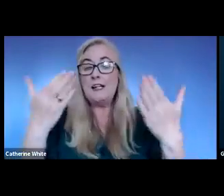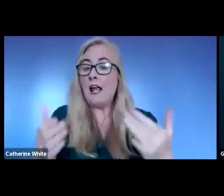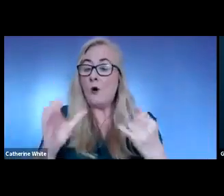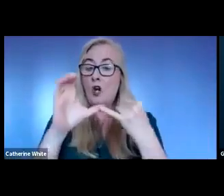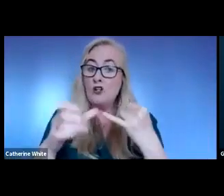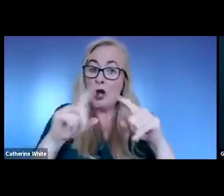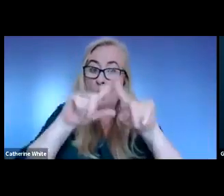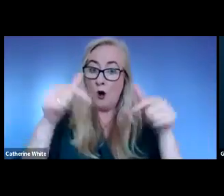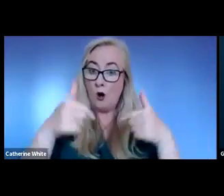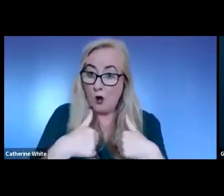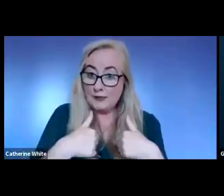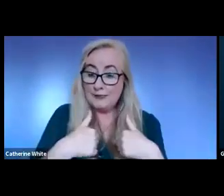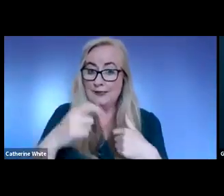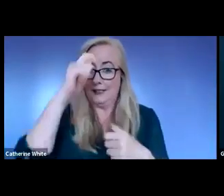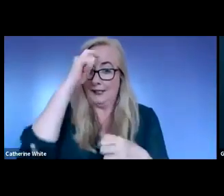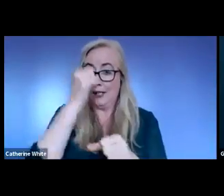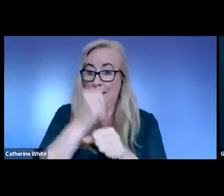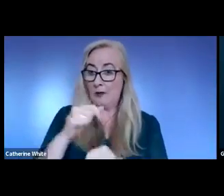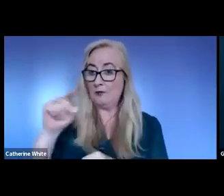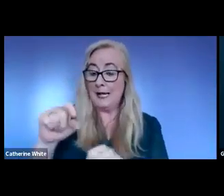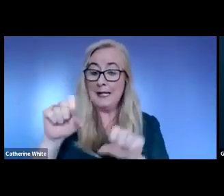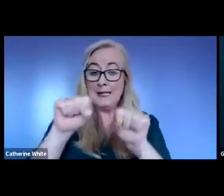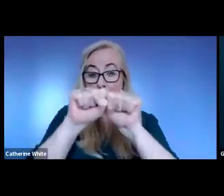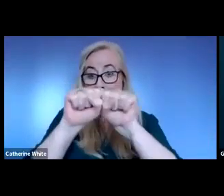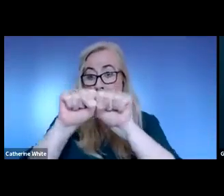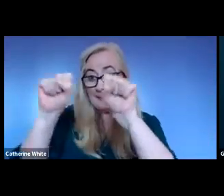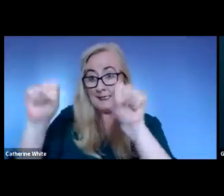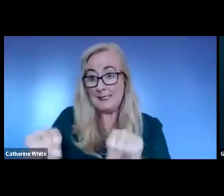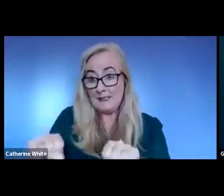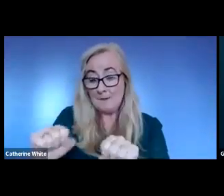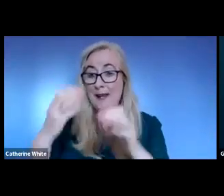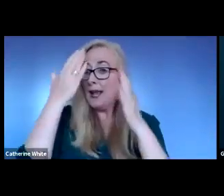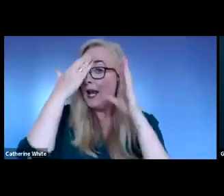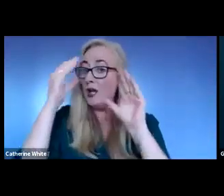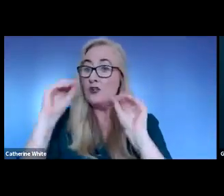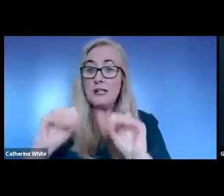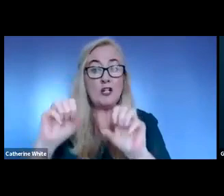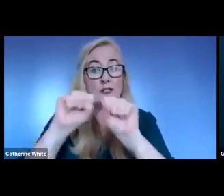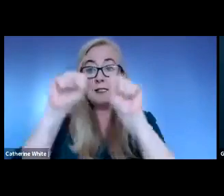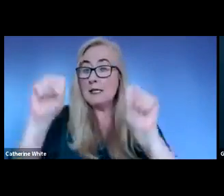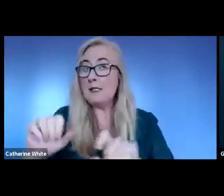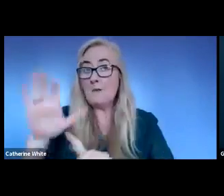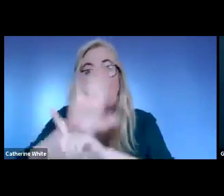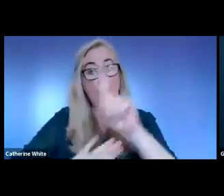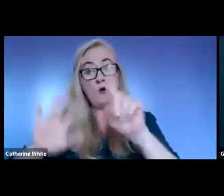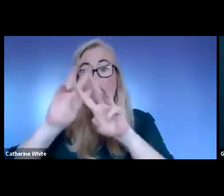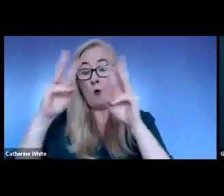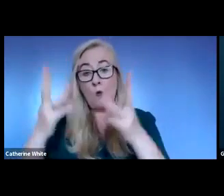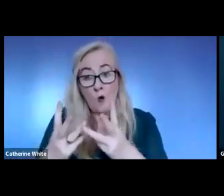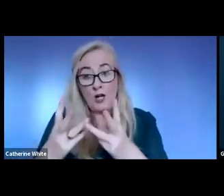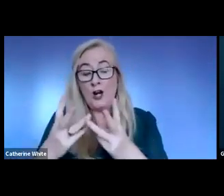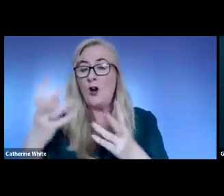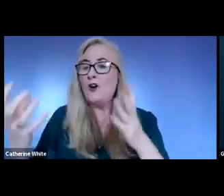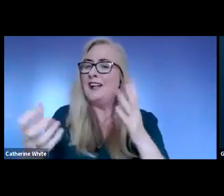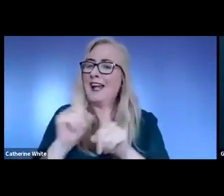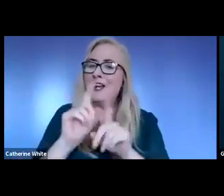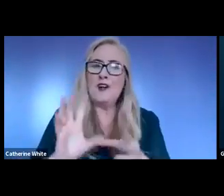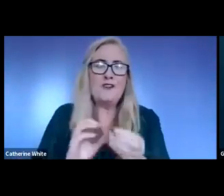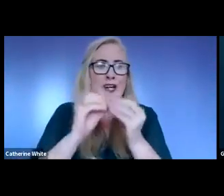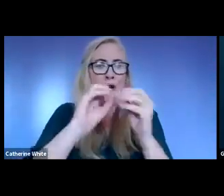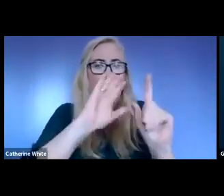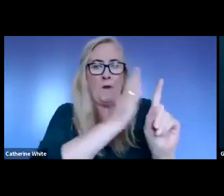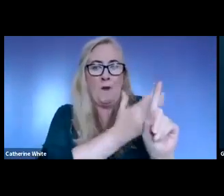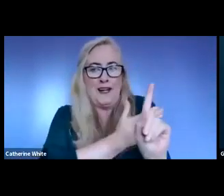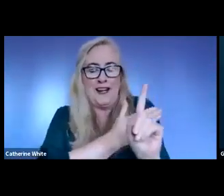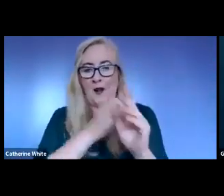to really tackle that. I think the system, and many of our education systems across the world, has been very good at creating winners and losers, but it